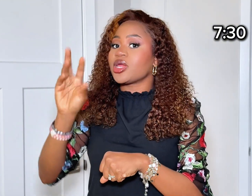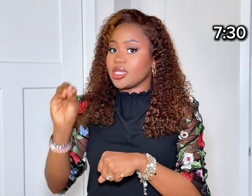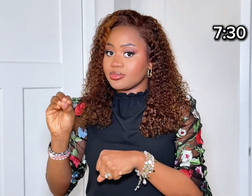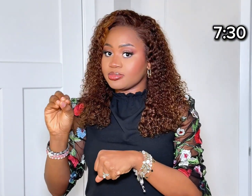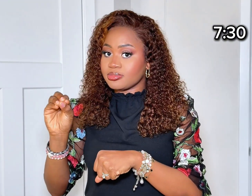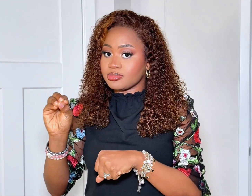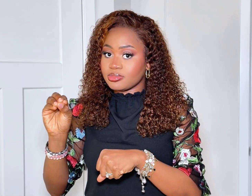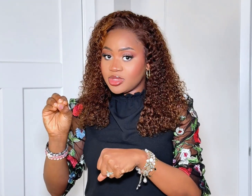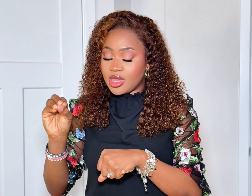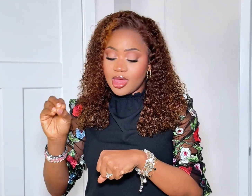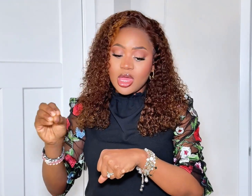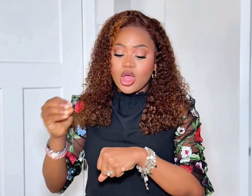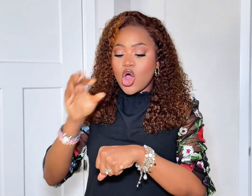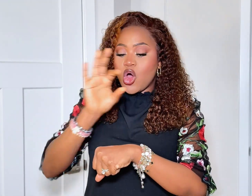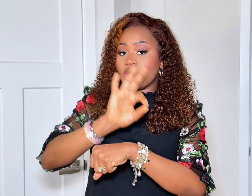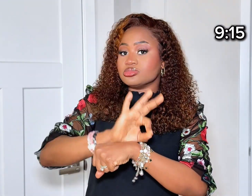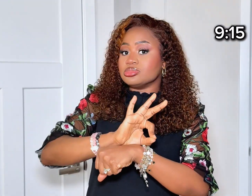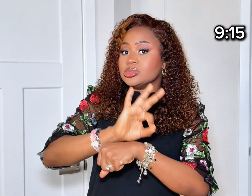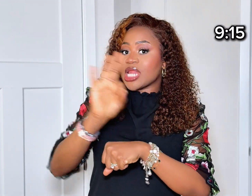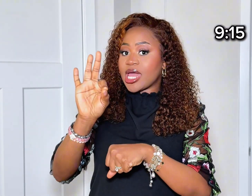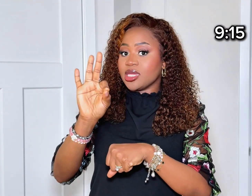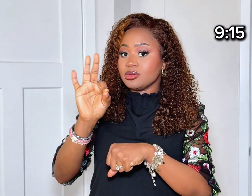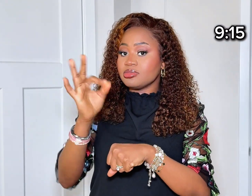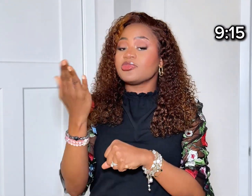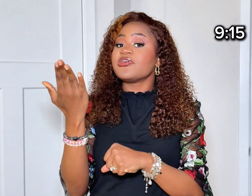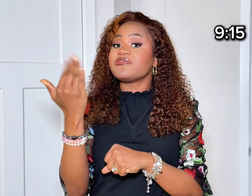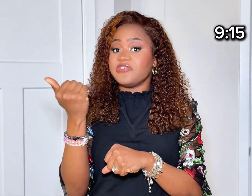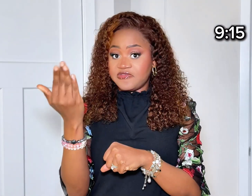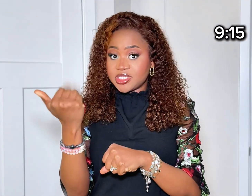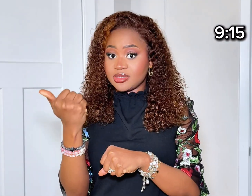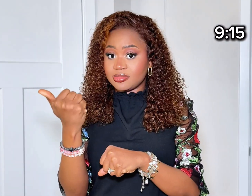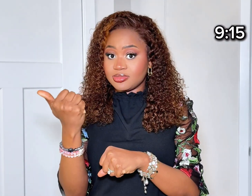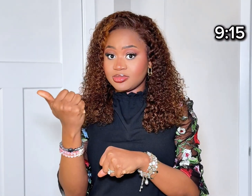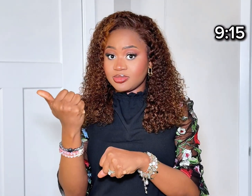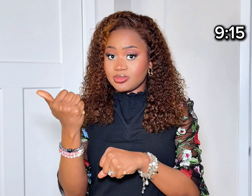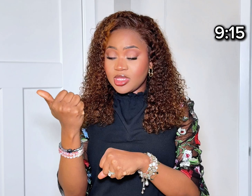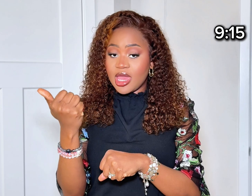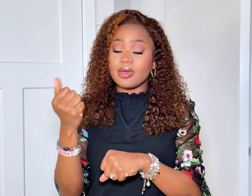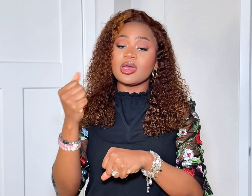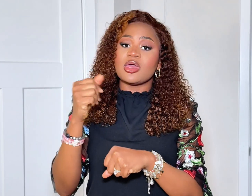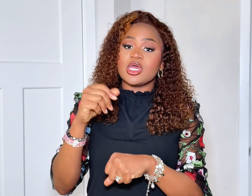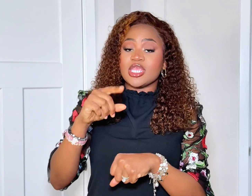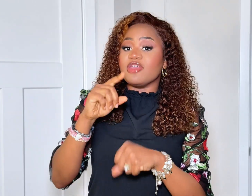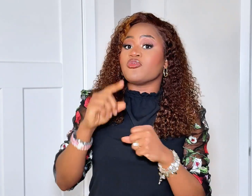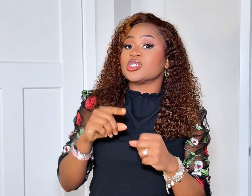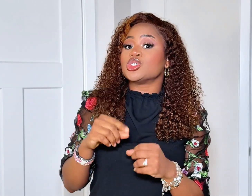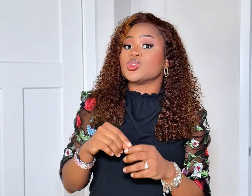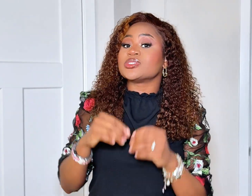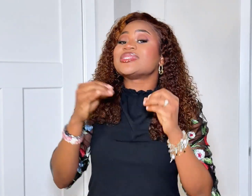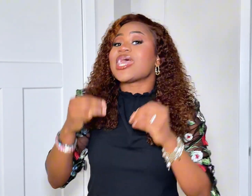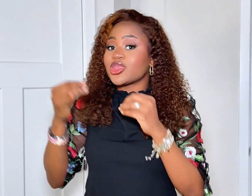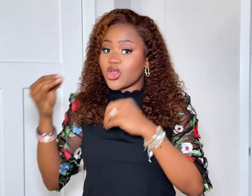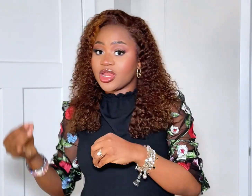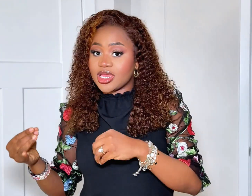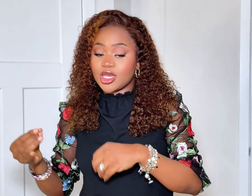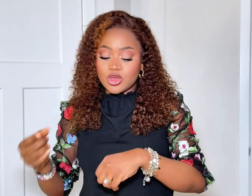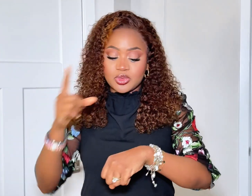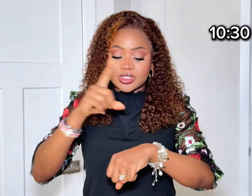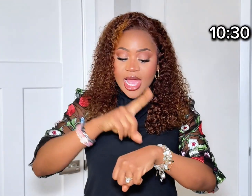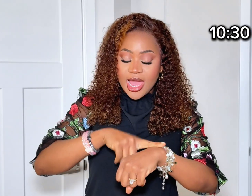7:30, yeah, or 9:15. Yeah. Then if you want to do 10:30, you do